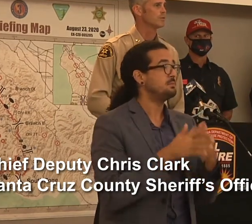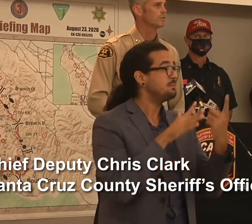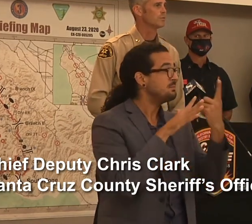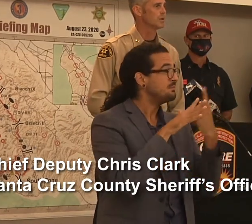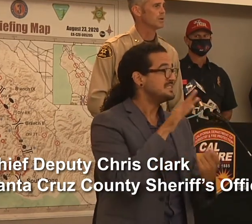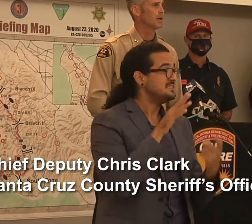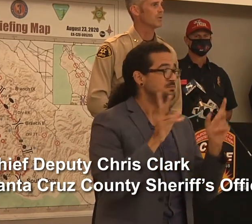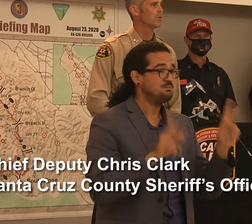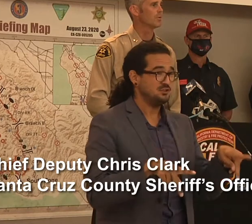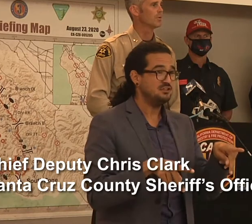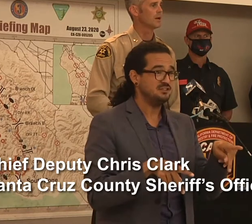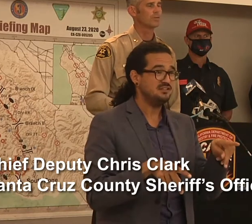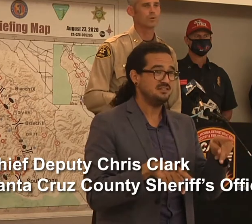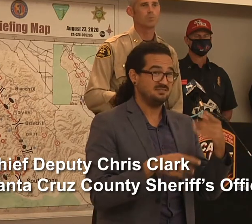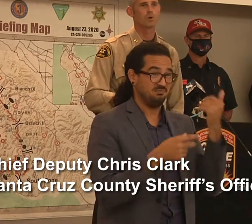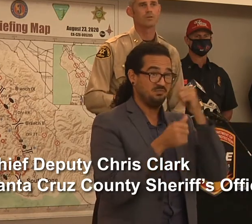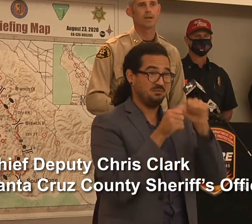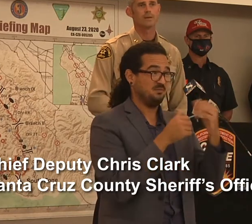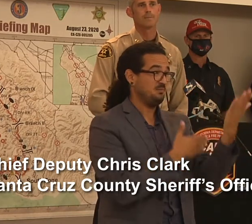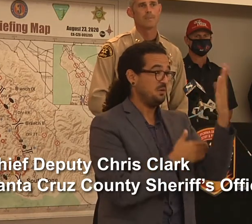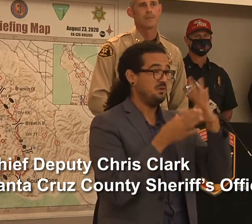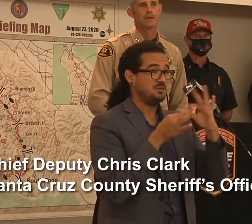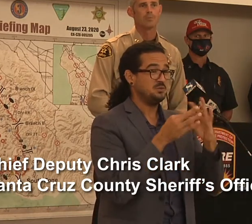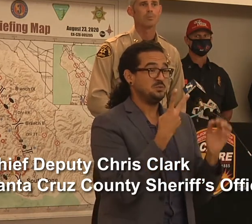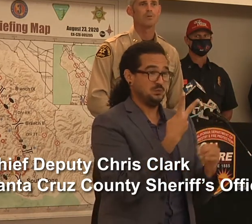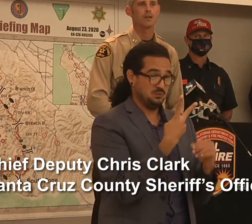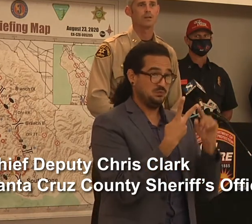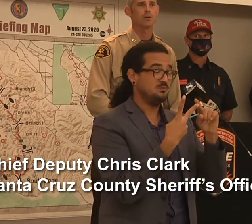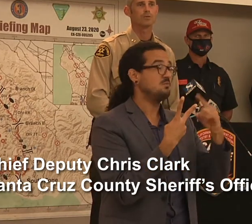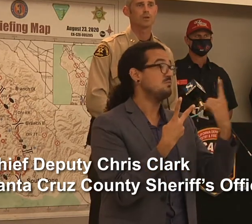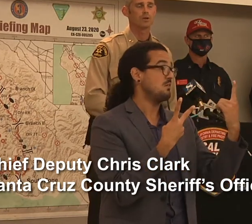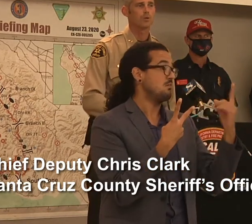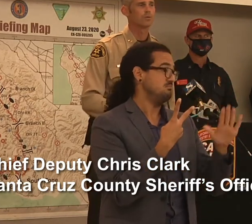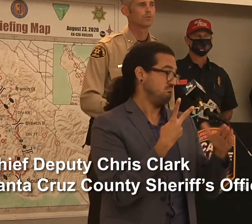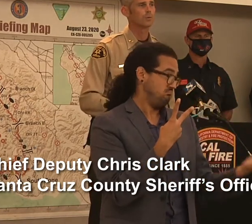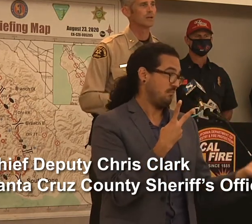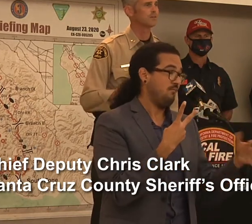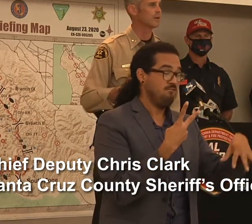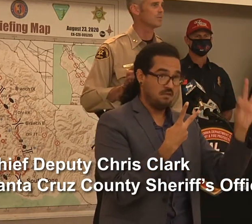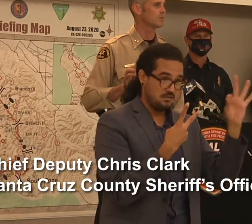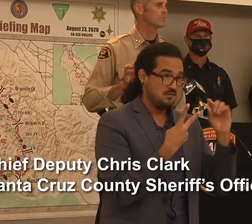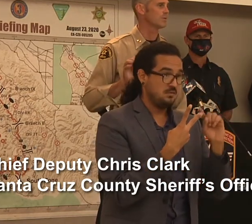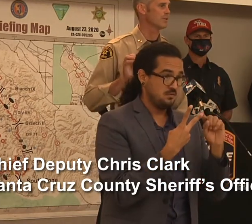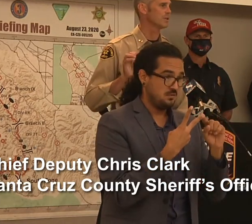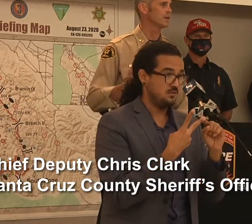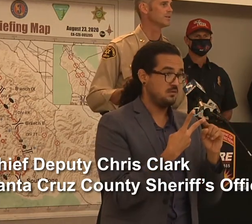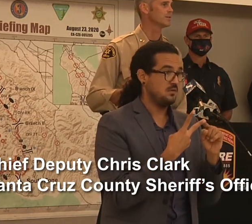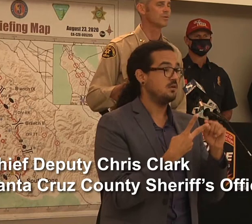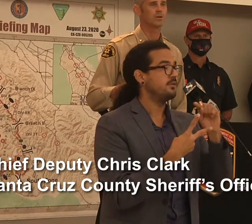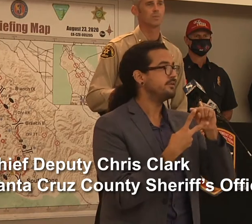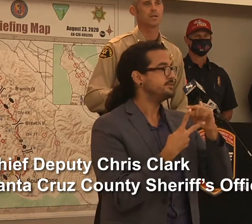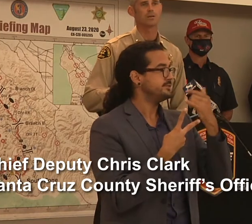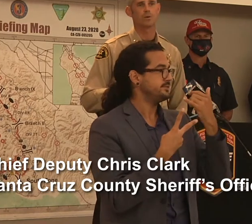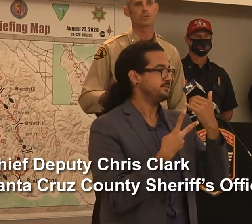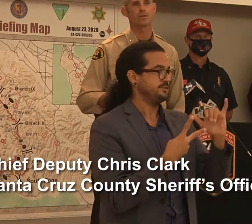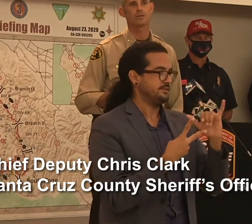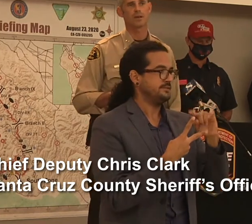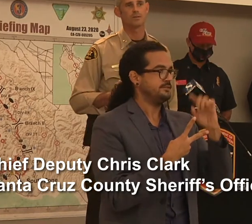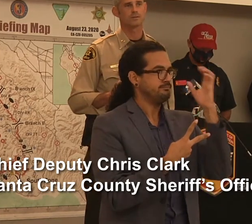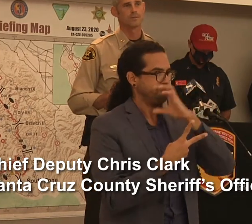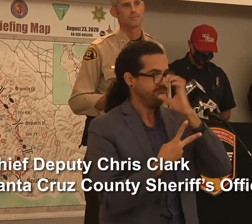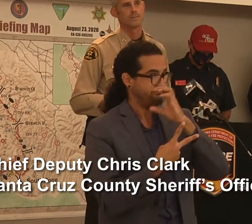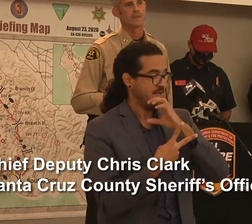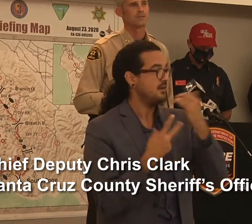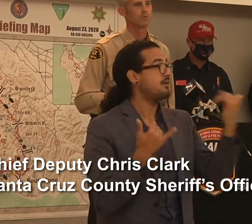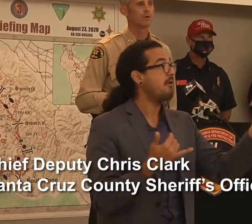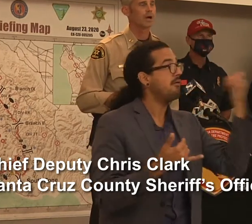one of the two. We have three more today, and we'll be vetting those and going through them. Like I said, we have detectives that are committed to going through these